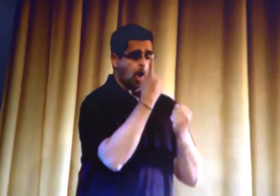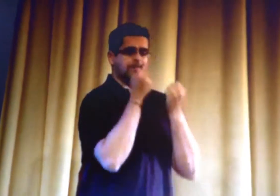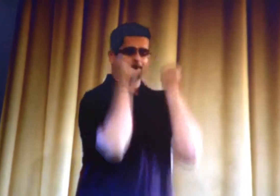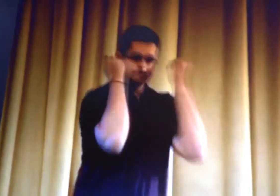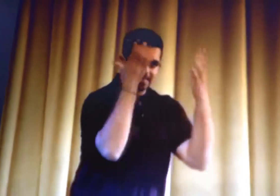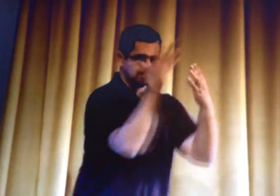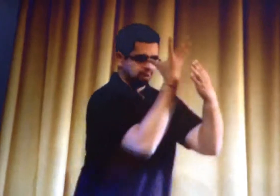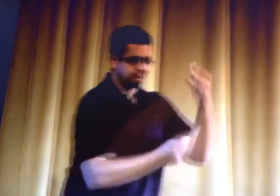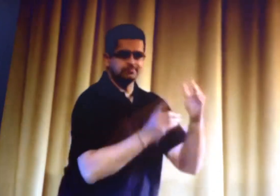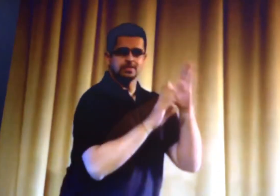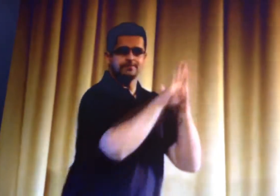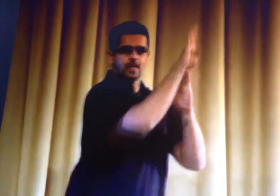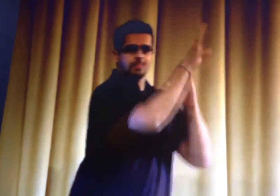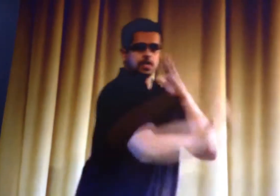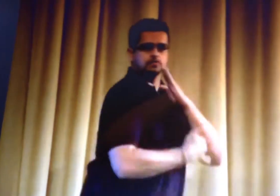That power was shared between all.